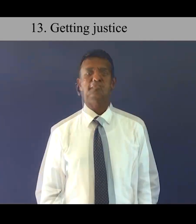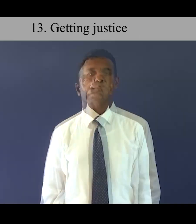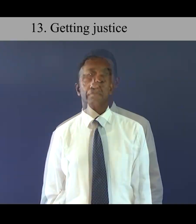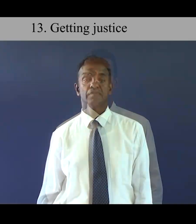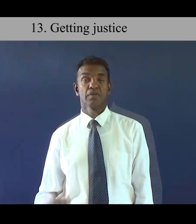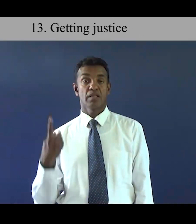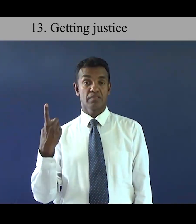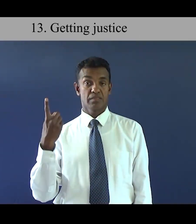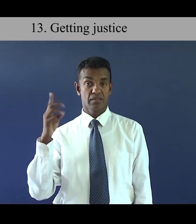Getting justice.